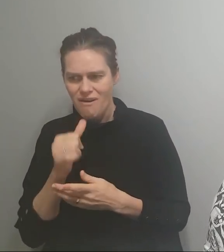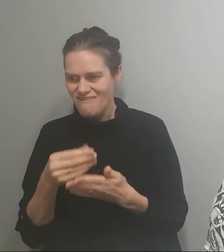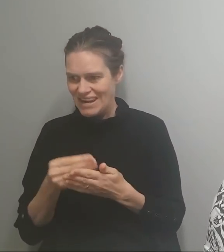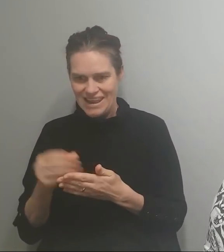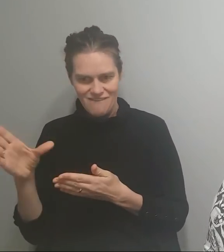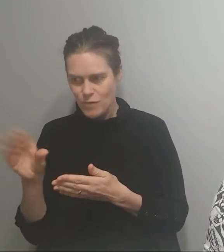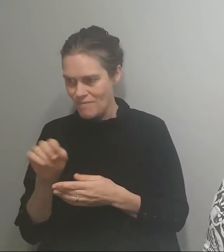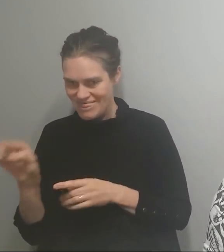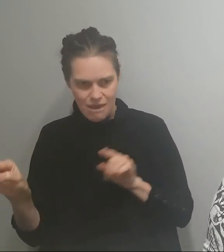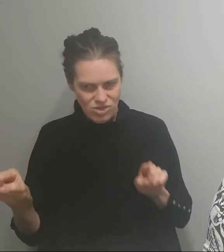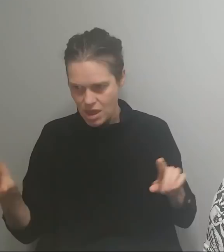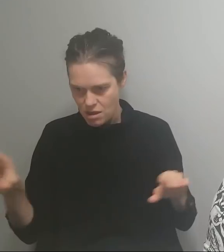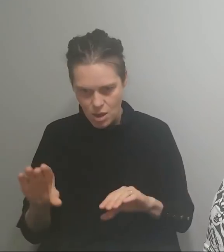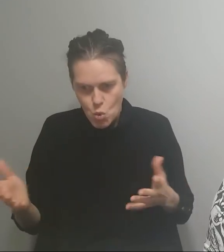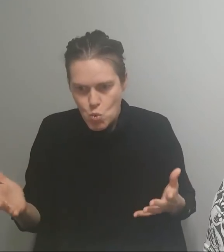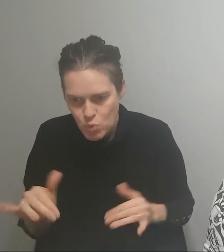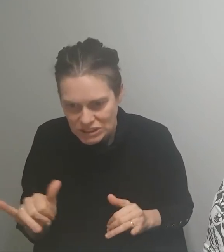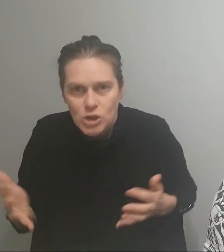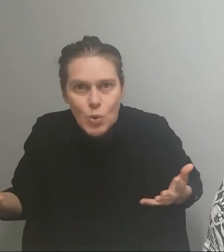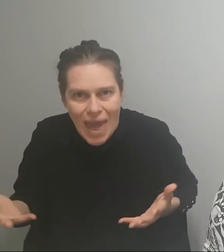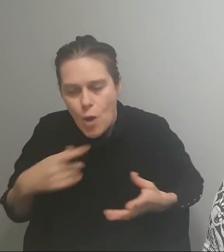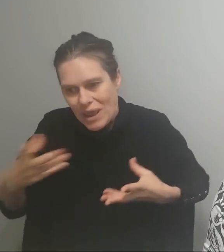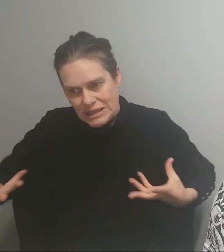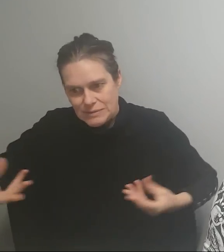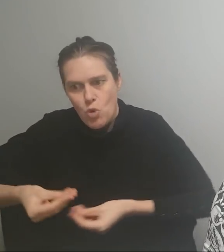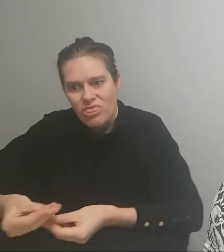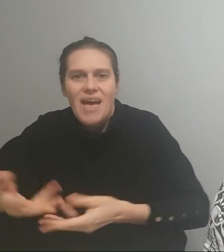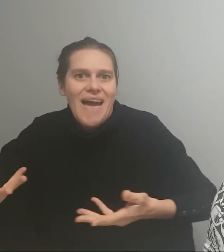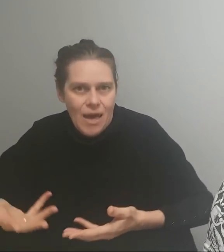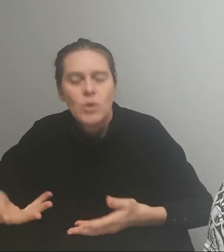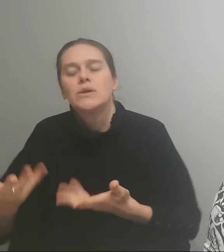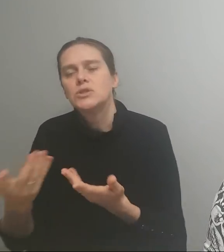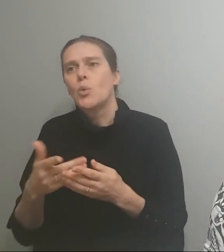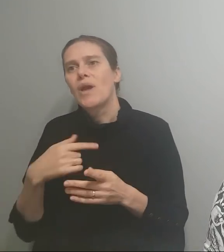could work with Connecta and they manage